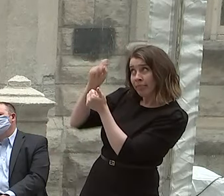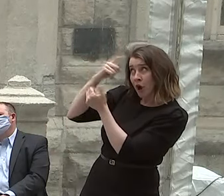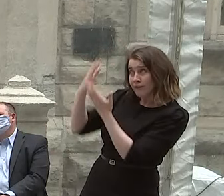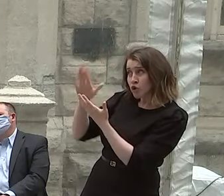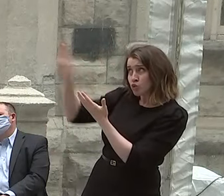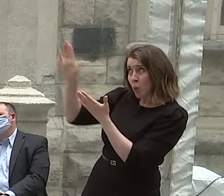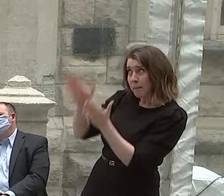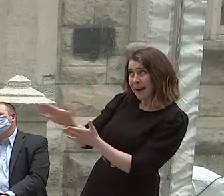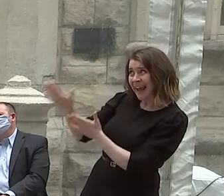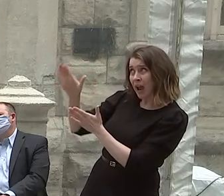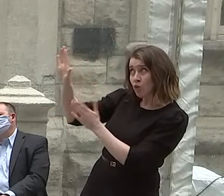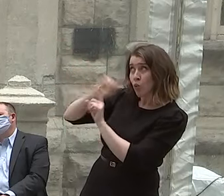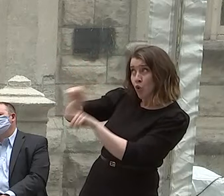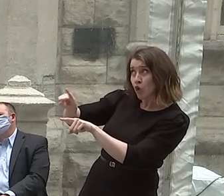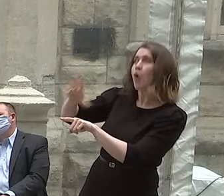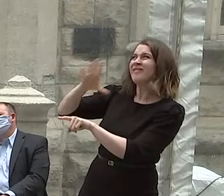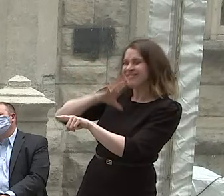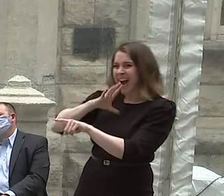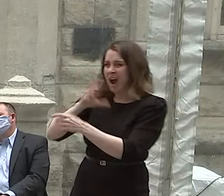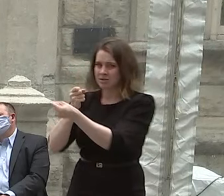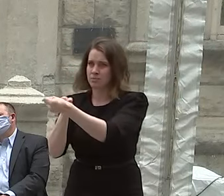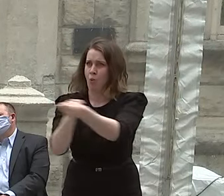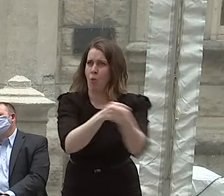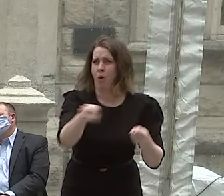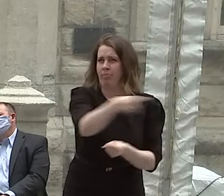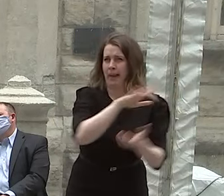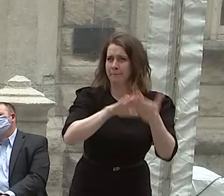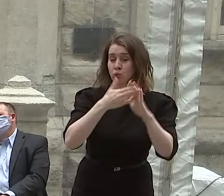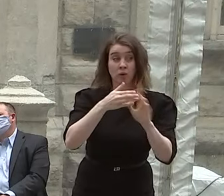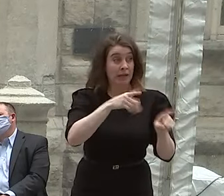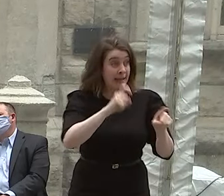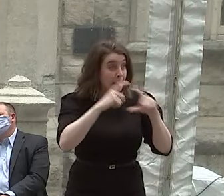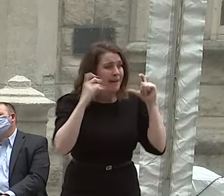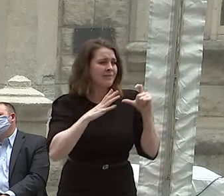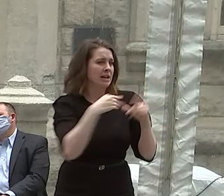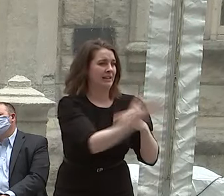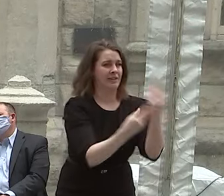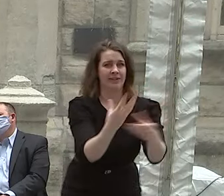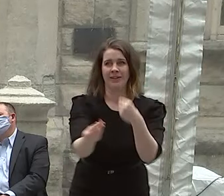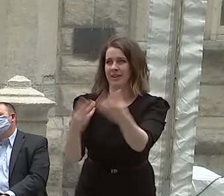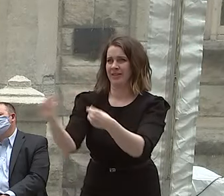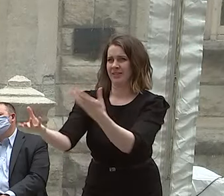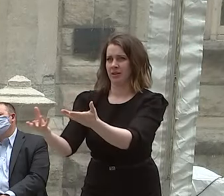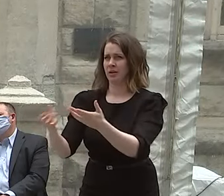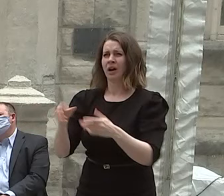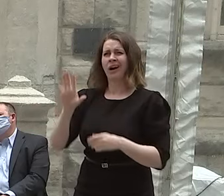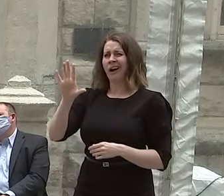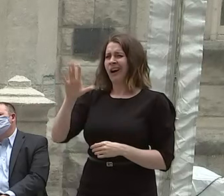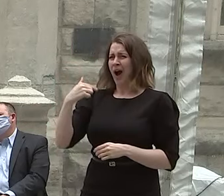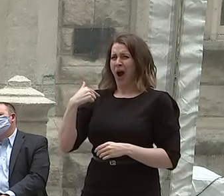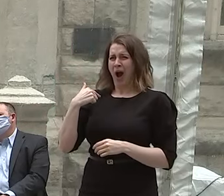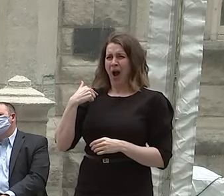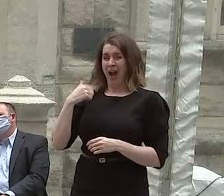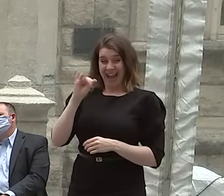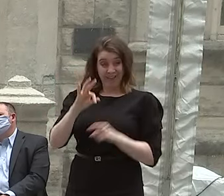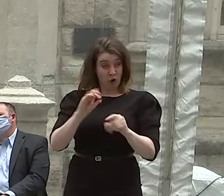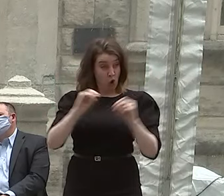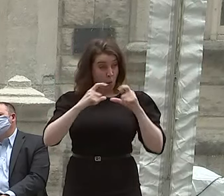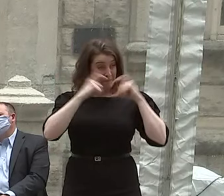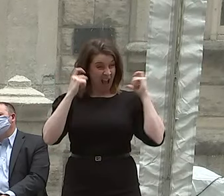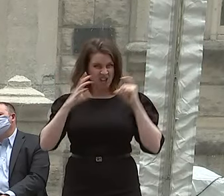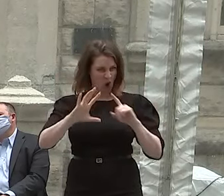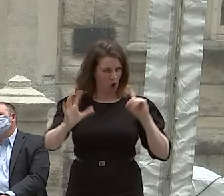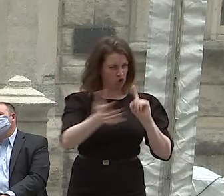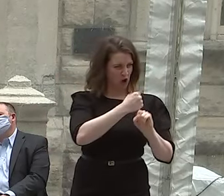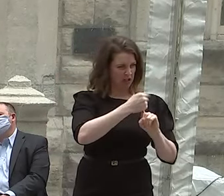can actually give our residents the ability to comply. We're not going to ticket and arrest people because they don't have face coverings,